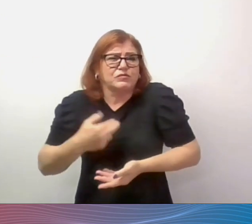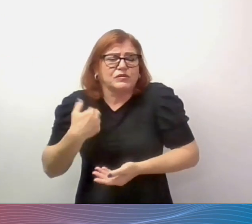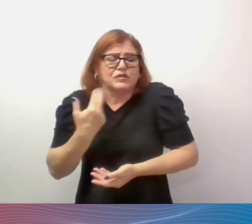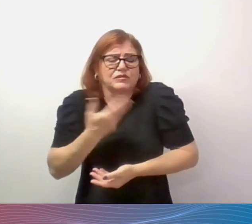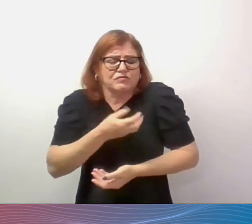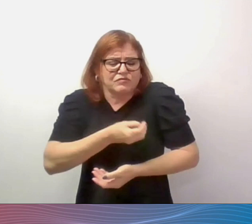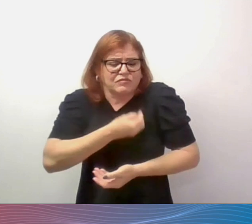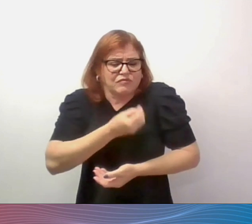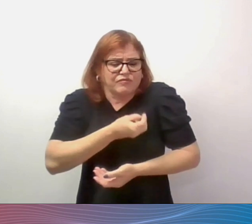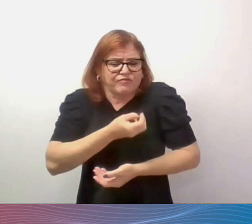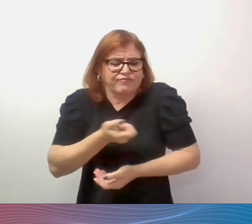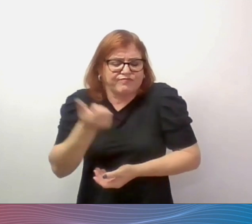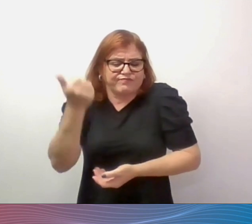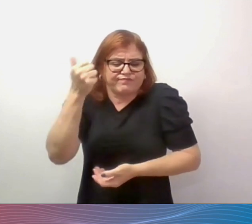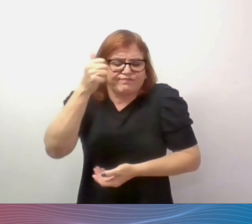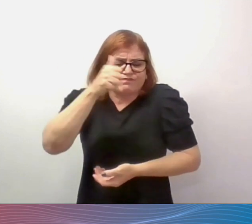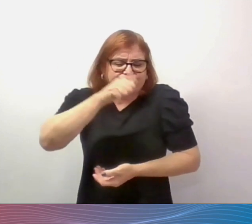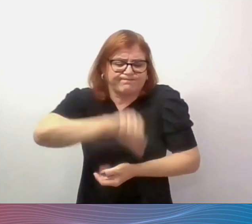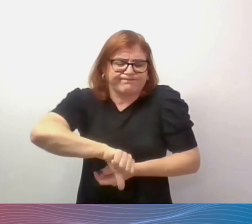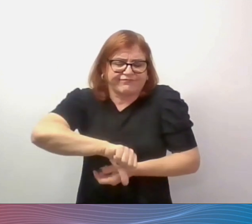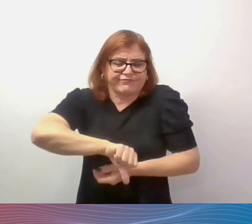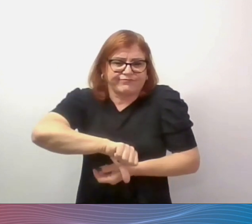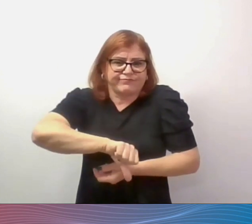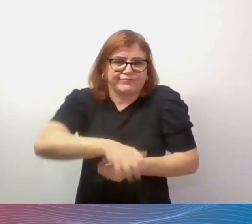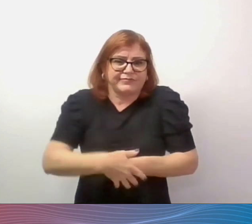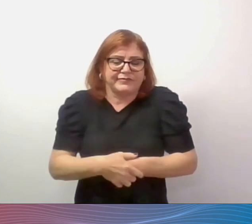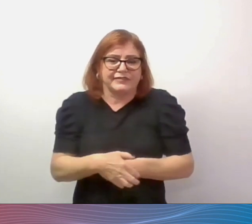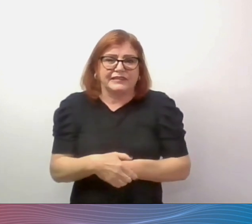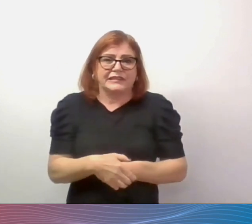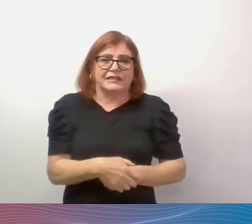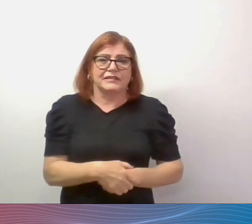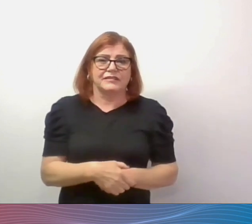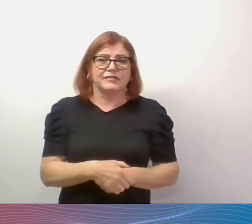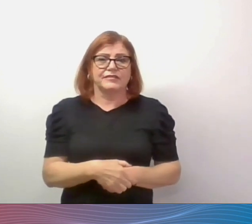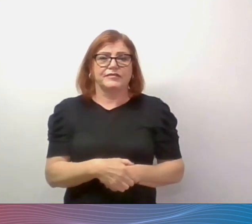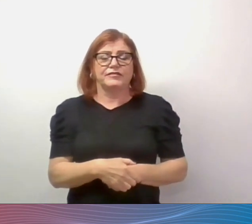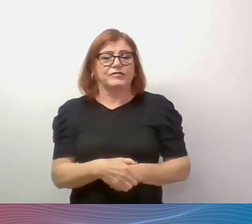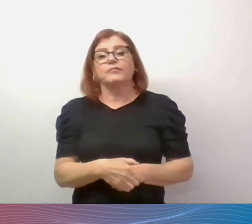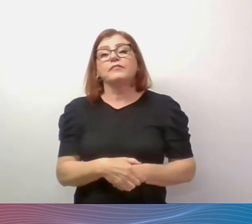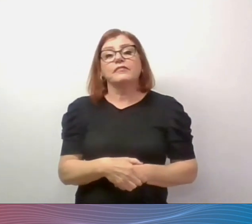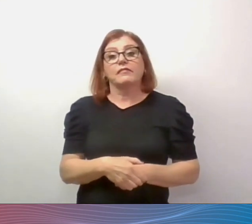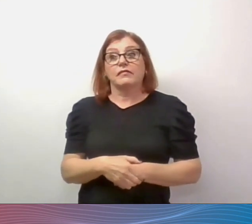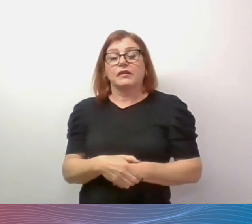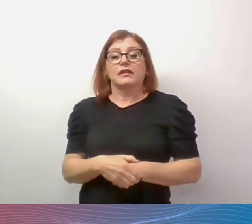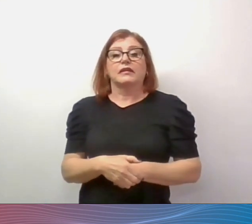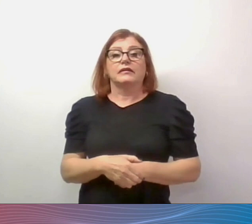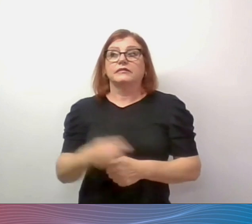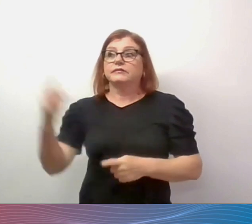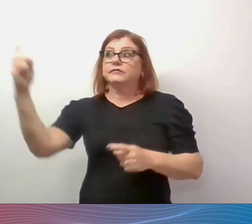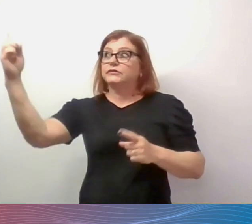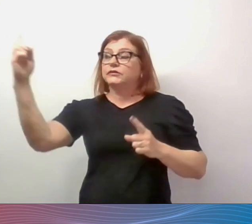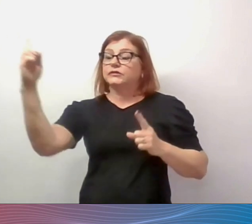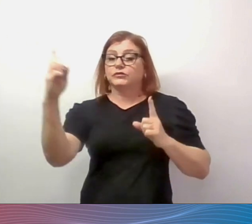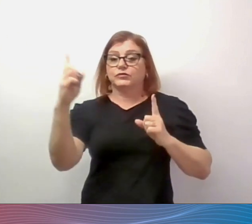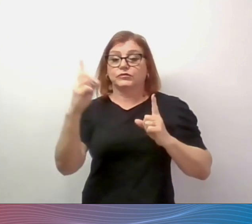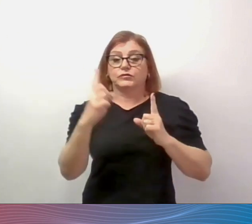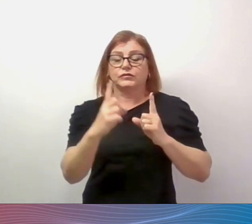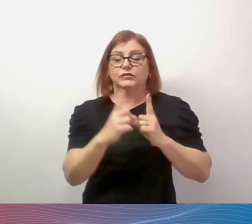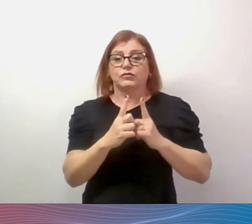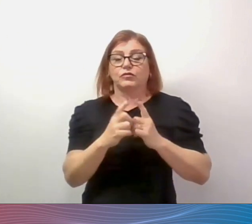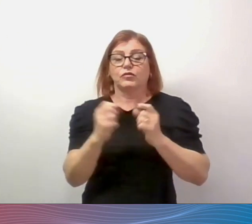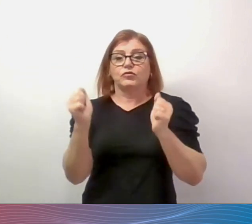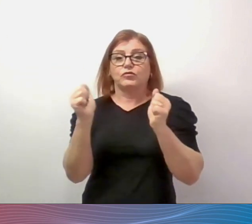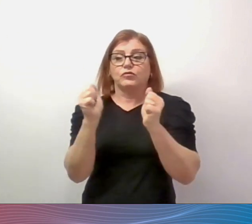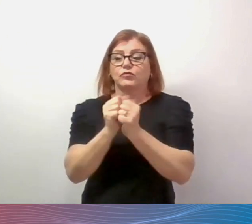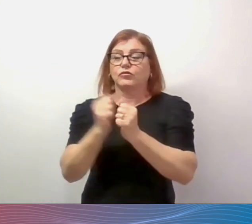were in this pitiful state. Ele nos alcançou com a sua graça. He reached us out with his grace.